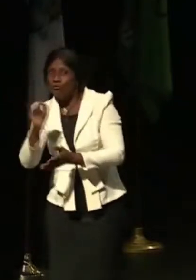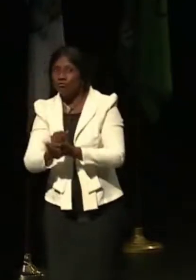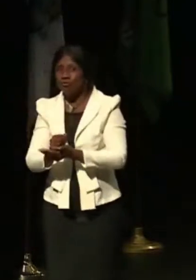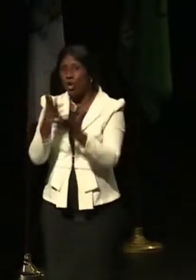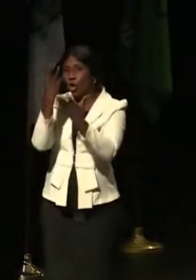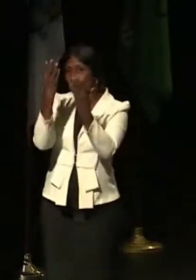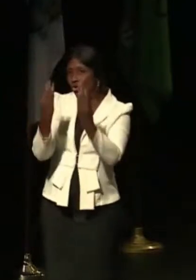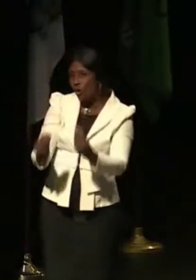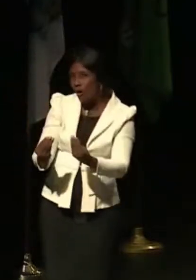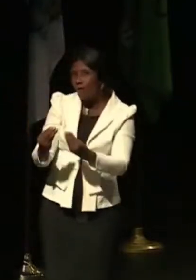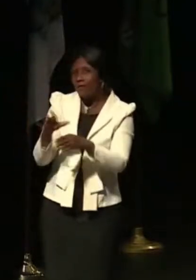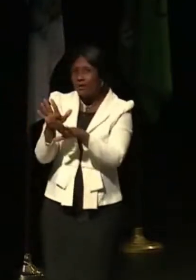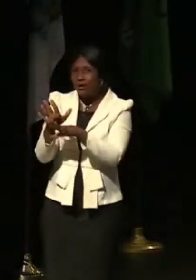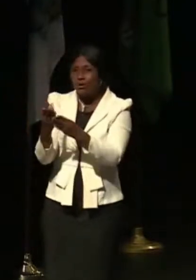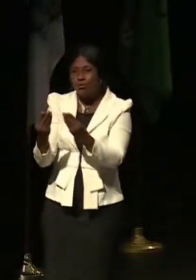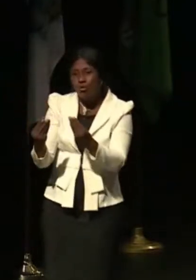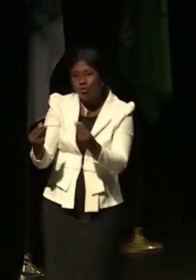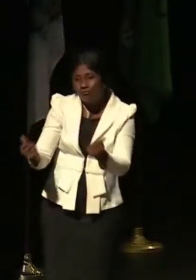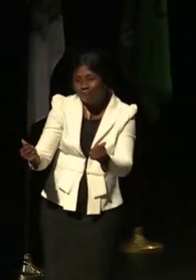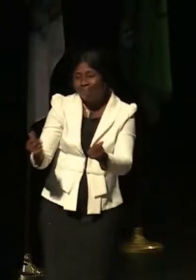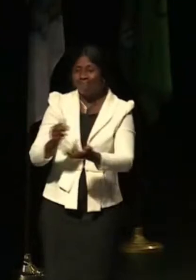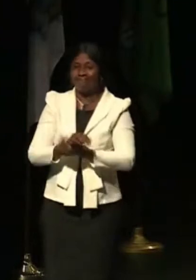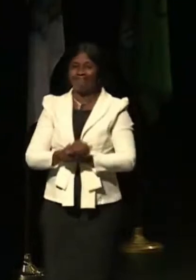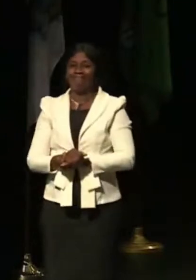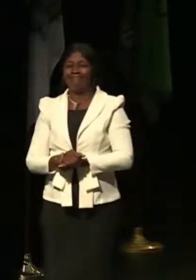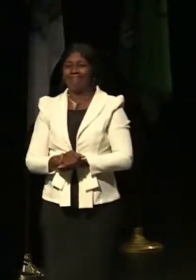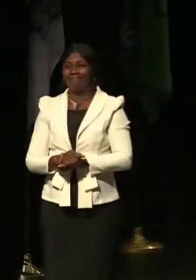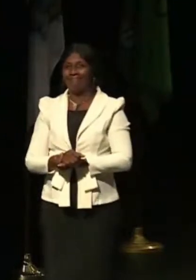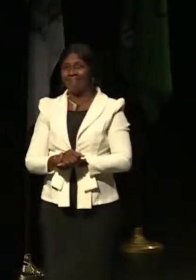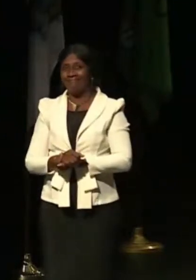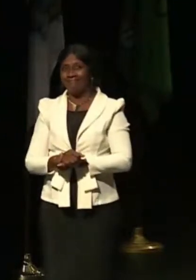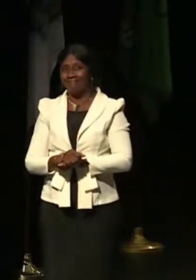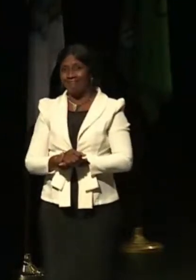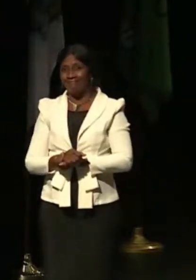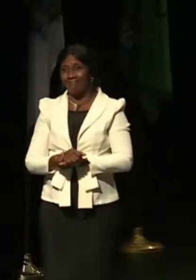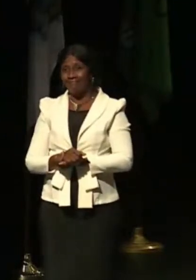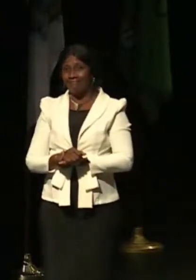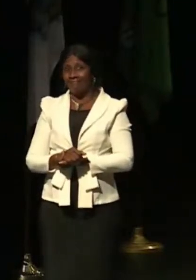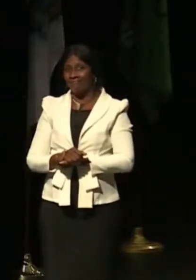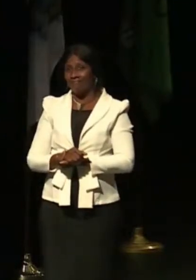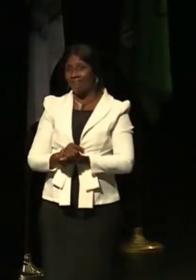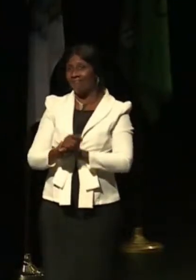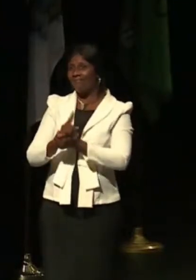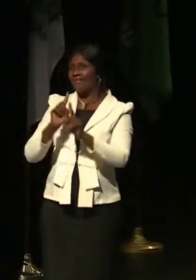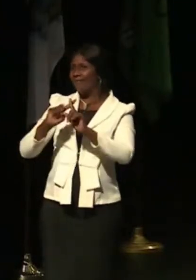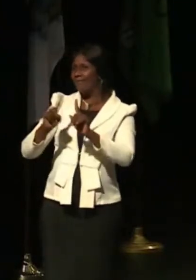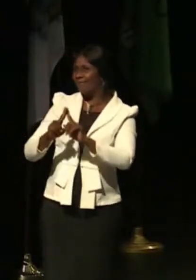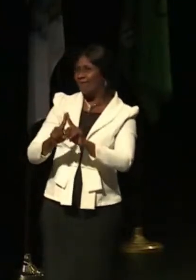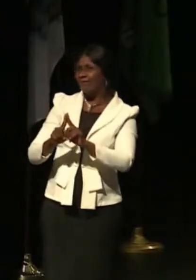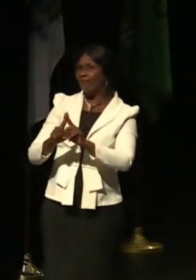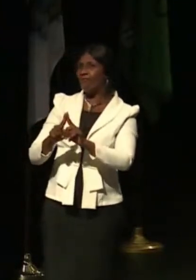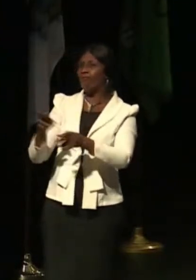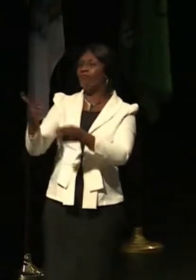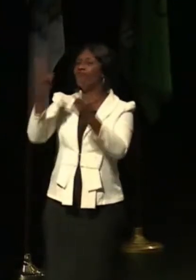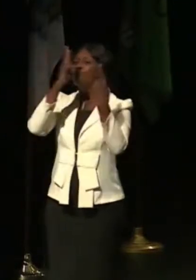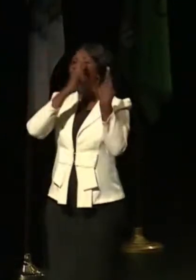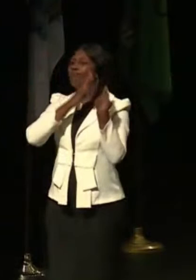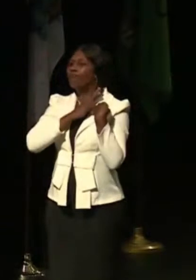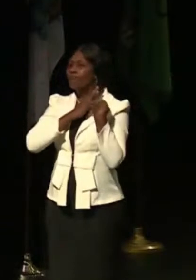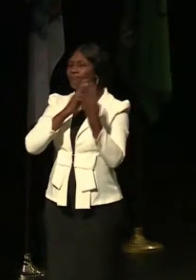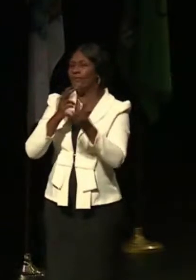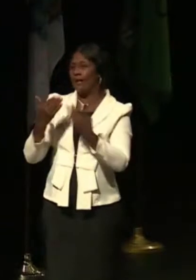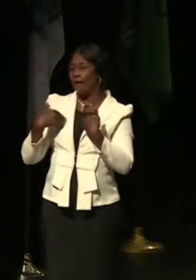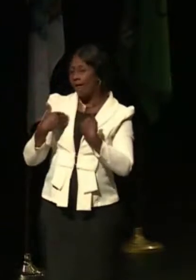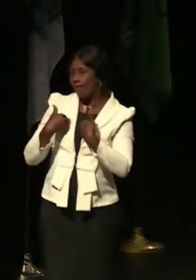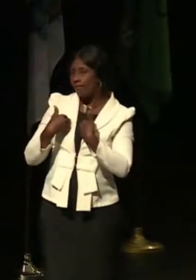Soft and Silky, and Nature's Collection. Ever mindful of his civic duty, Mr. Roach remains keen in